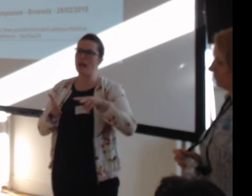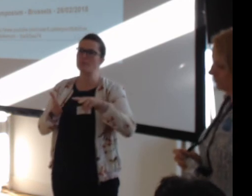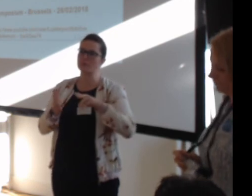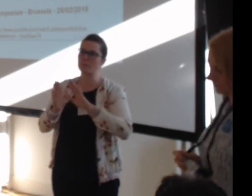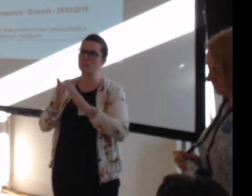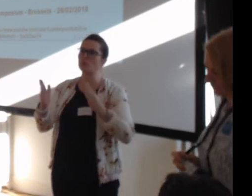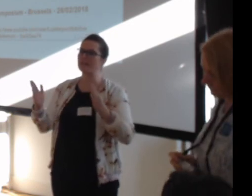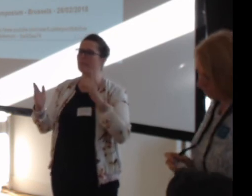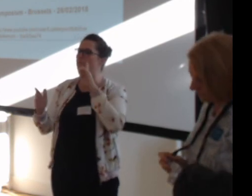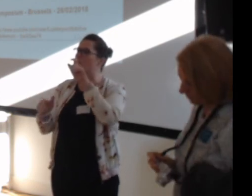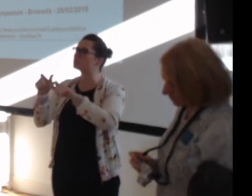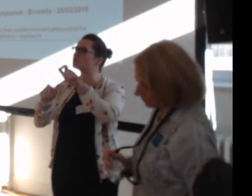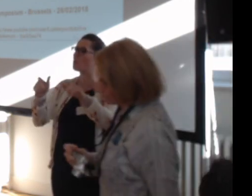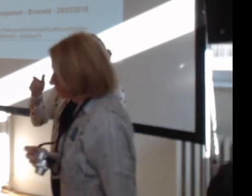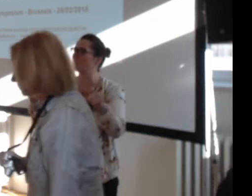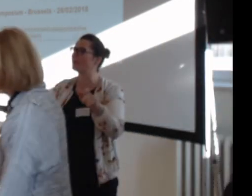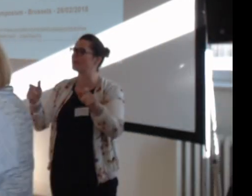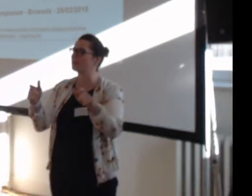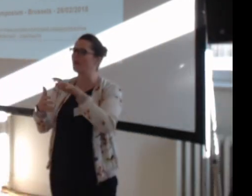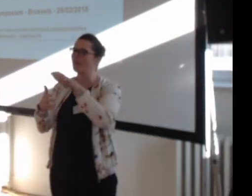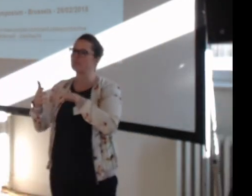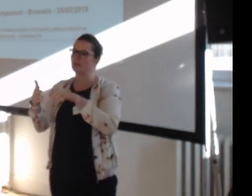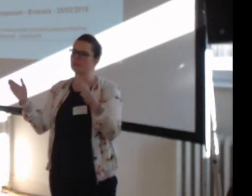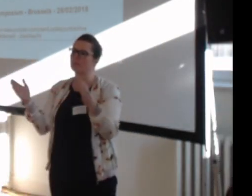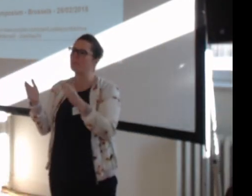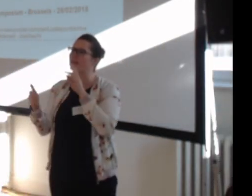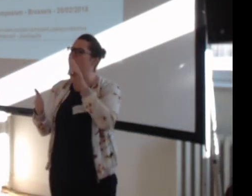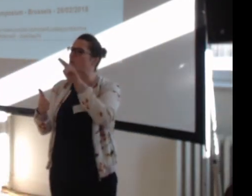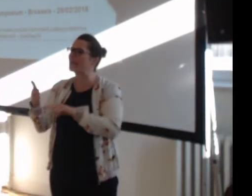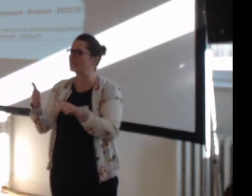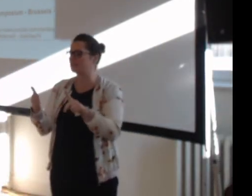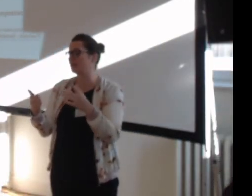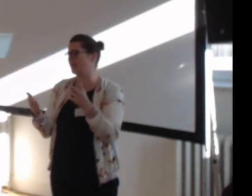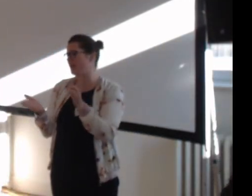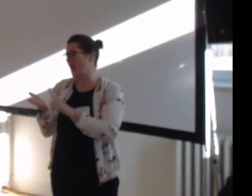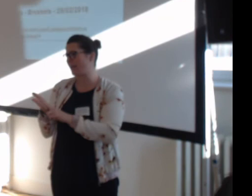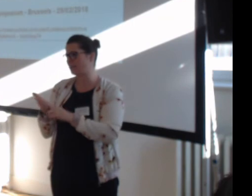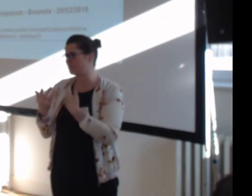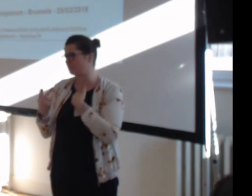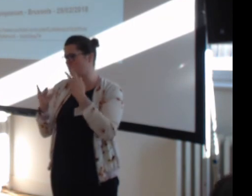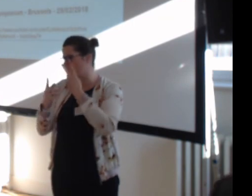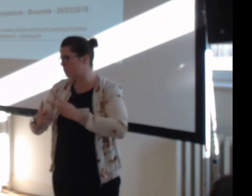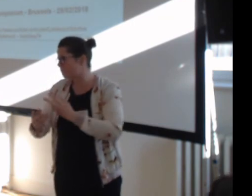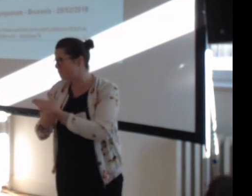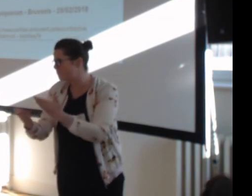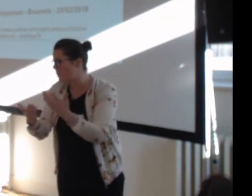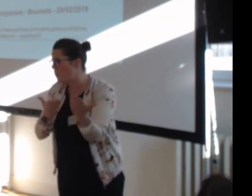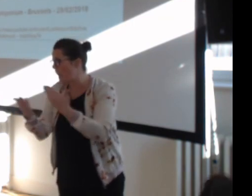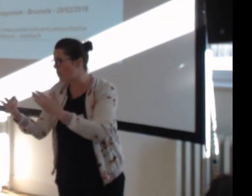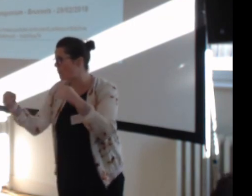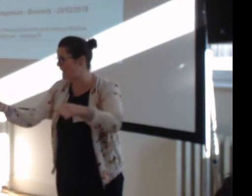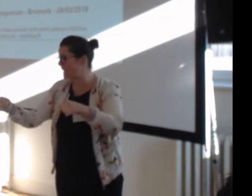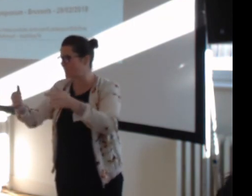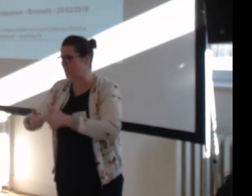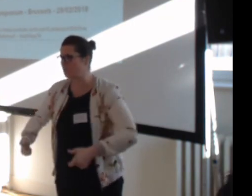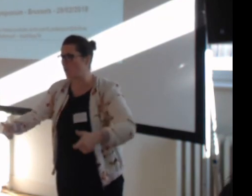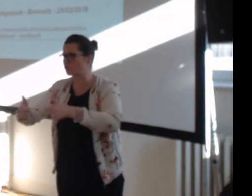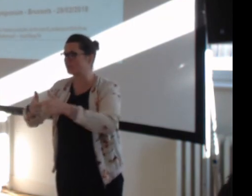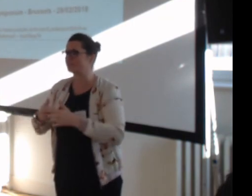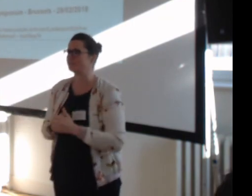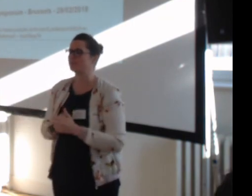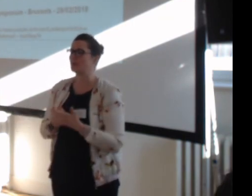for persons with print disabilities. And it's a pleasure and a great honor to welcome all of you at this